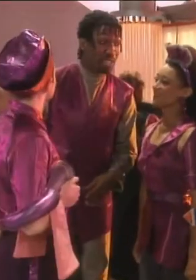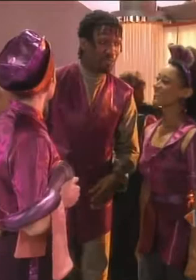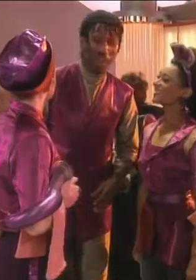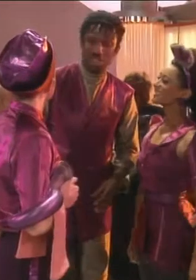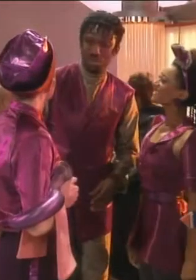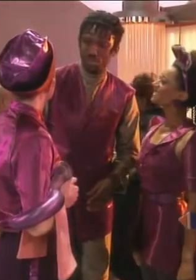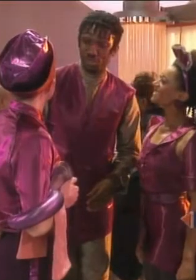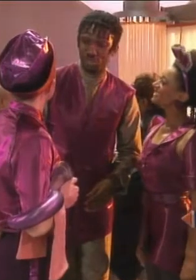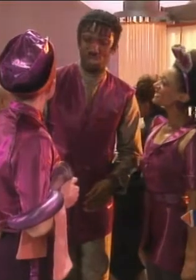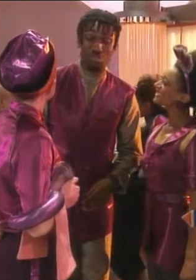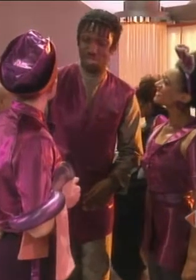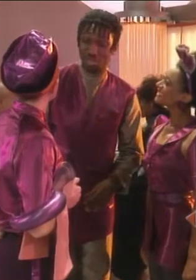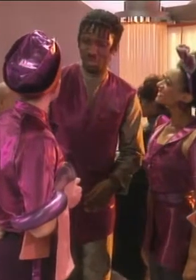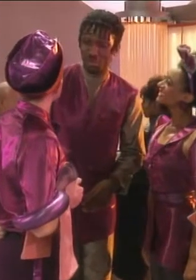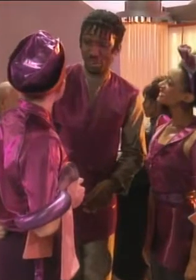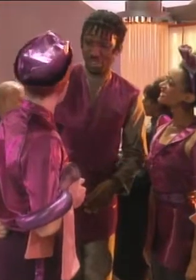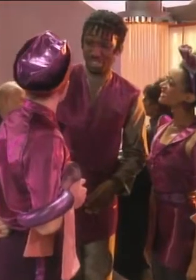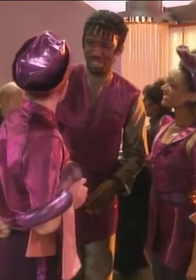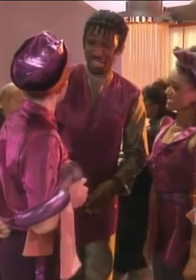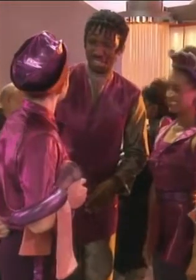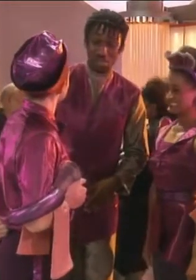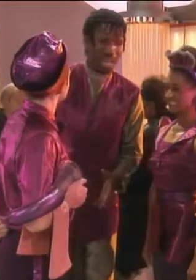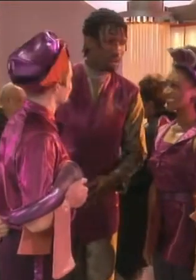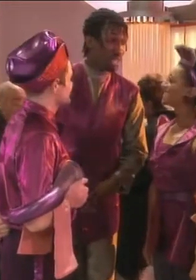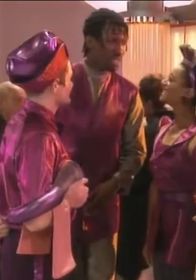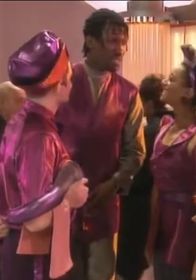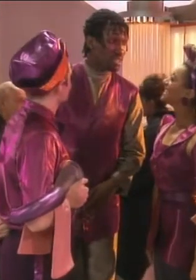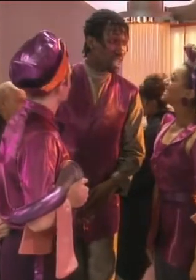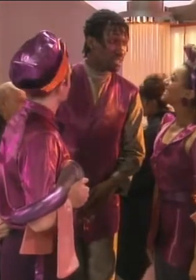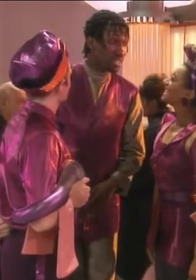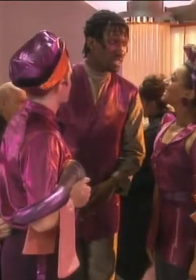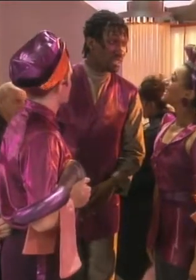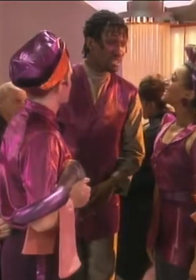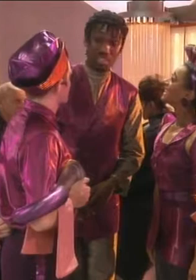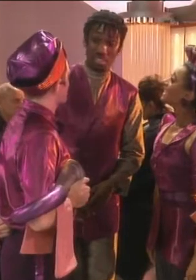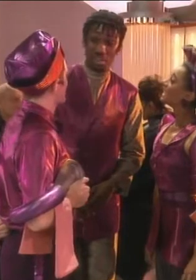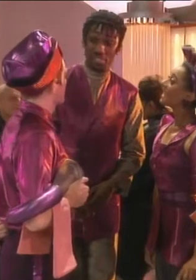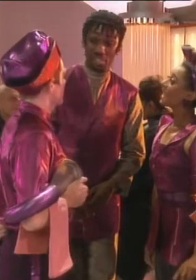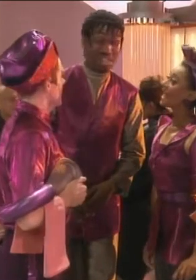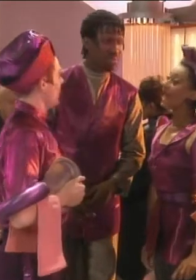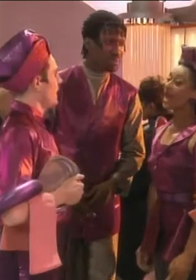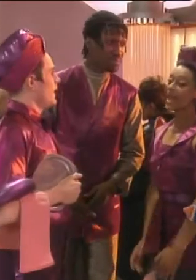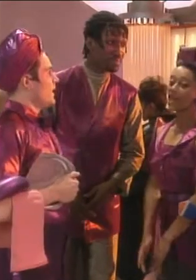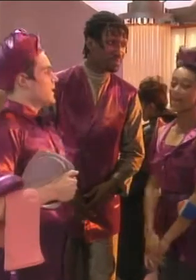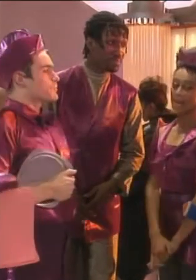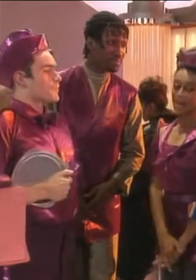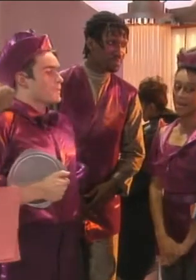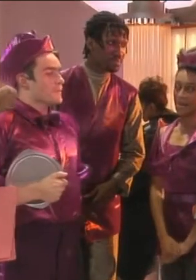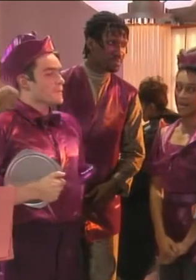found a use for those useless Lumi flowers. But now I've got nothing to sell. I'm out of a job. Not